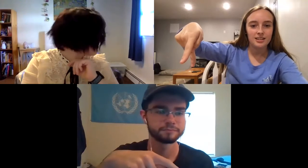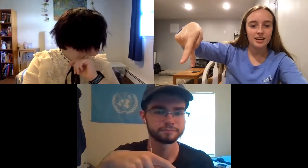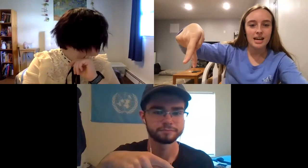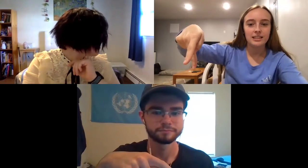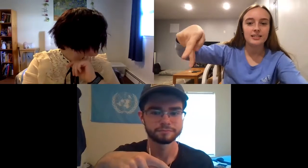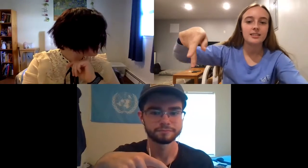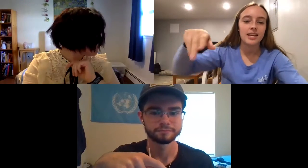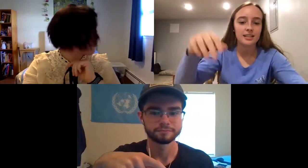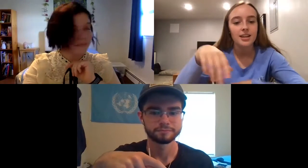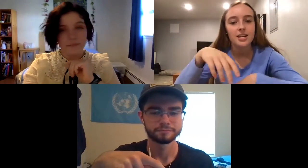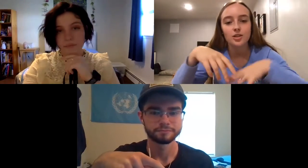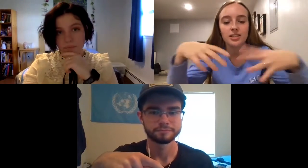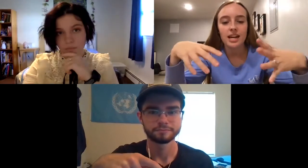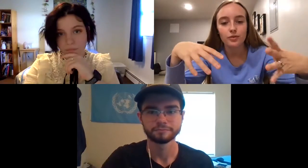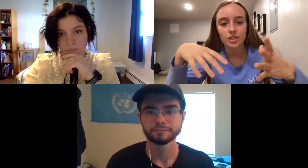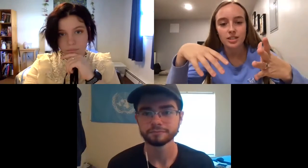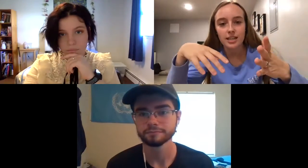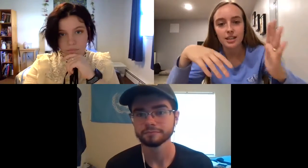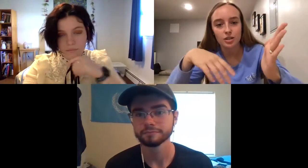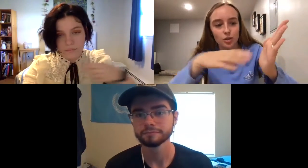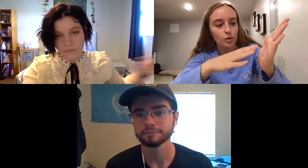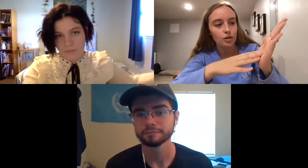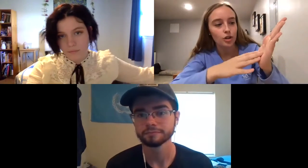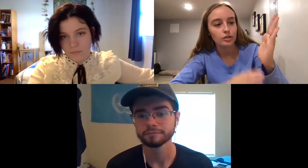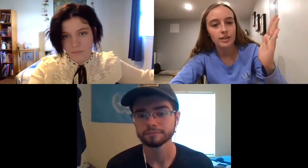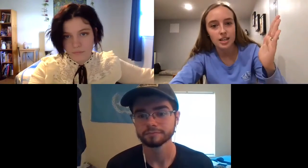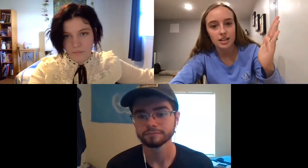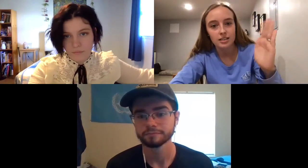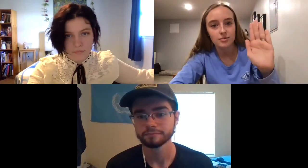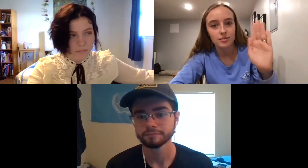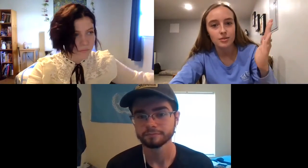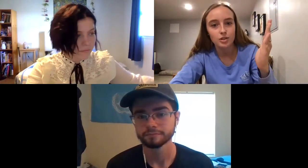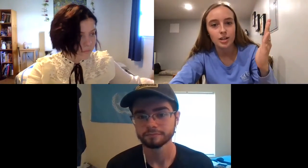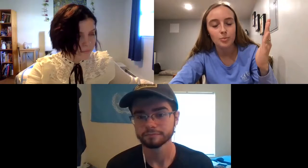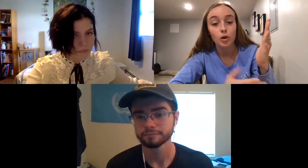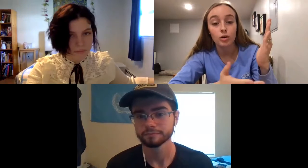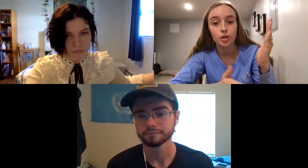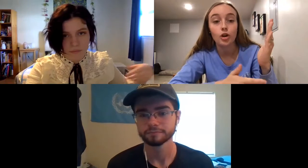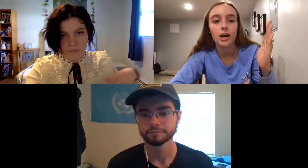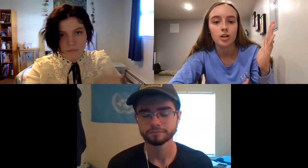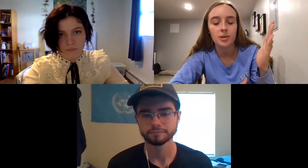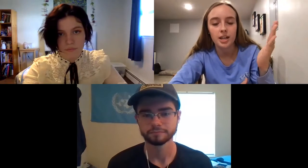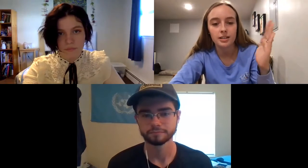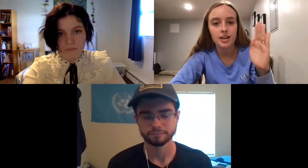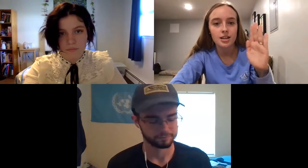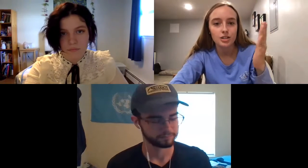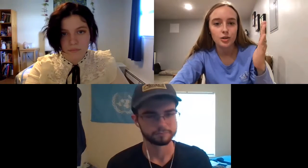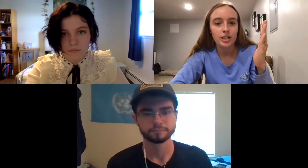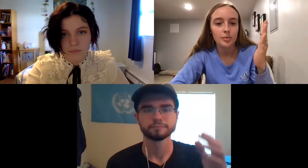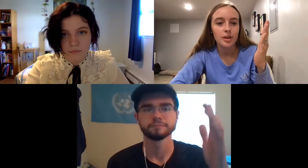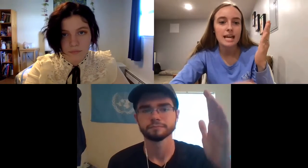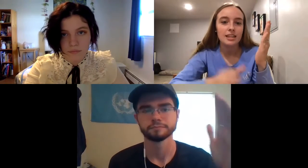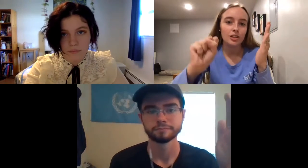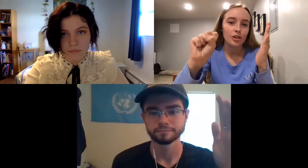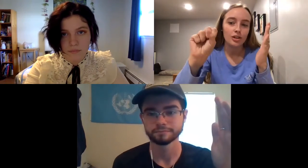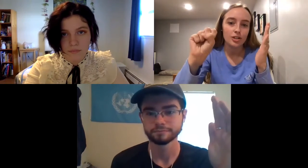Yeah. And then state. So the sign for state is your left hand straight up or your non-dominant hand straight